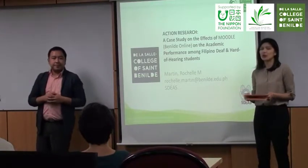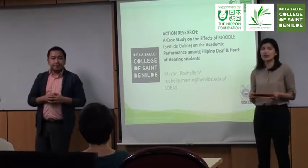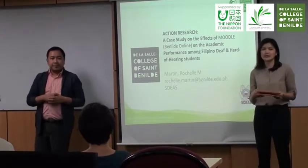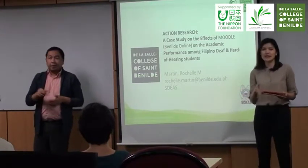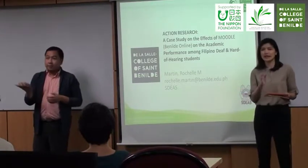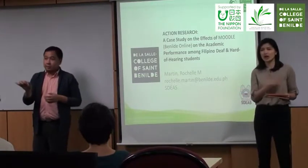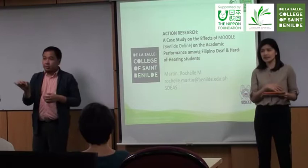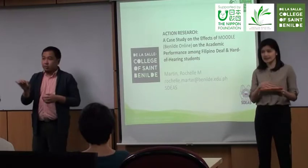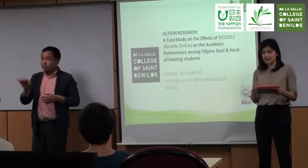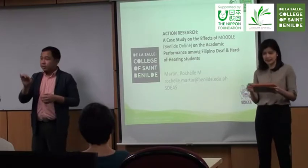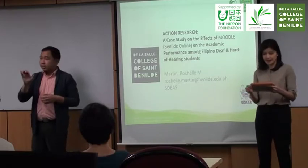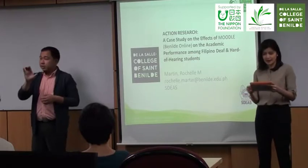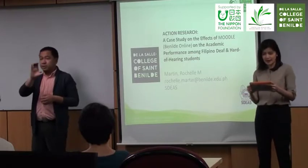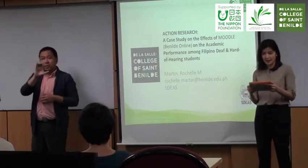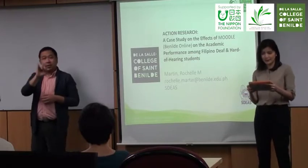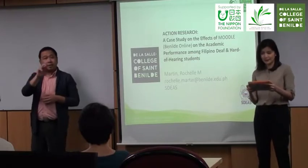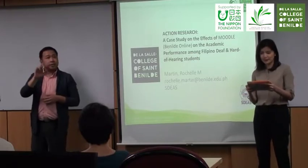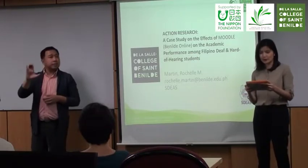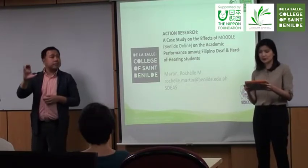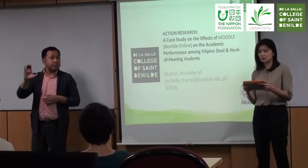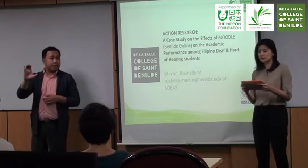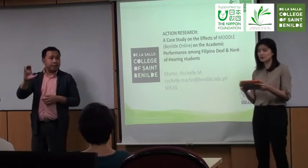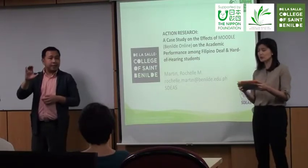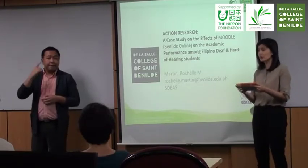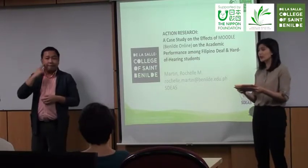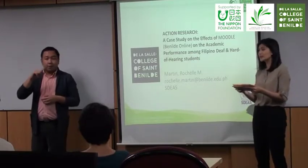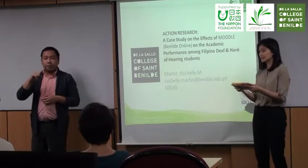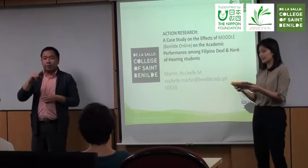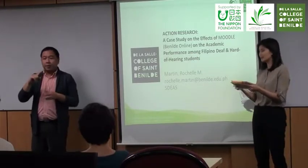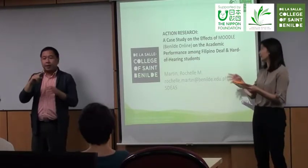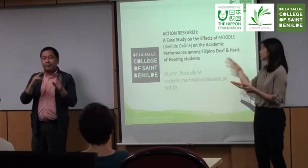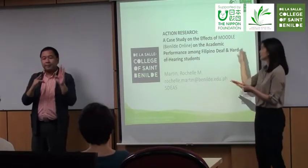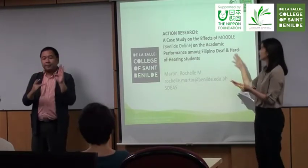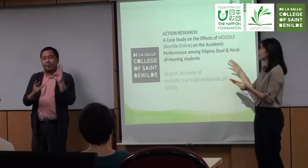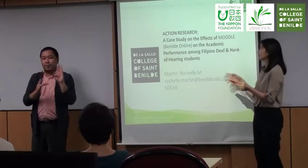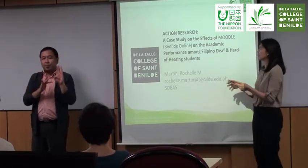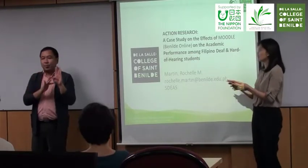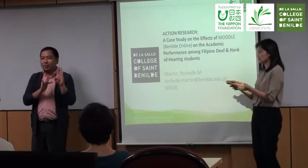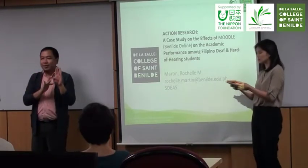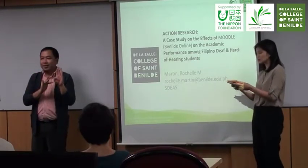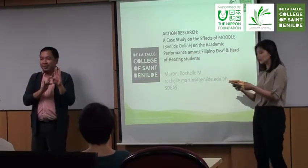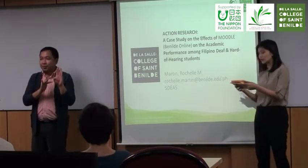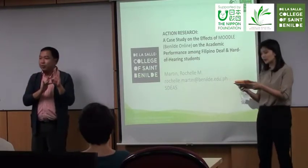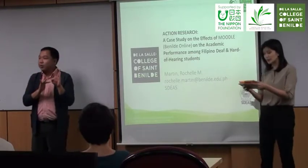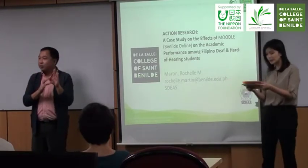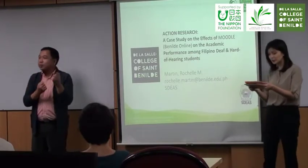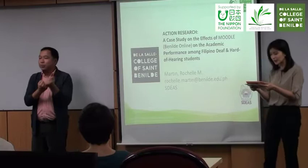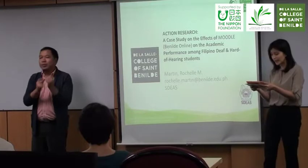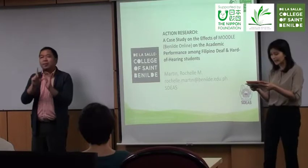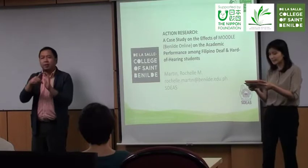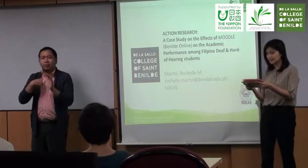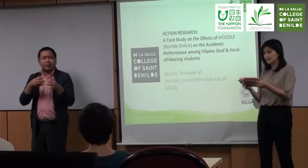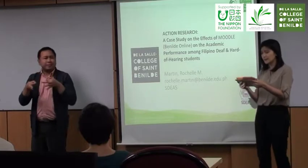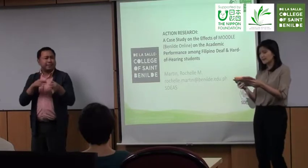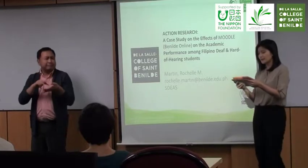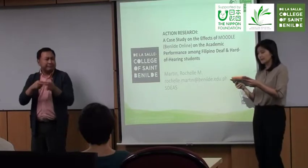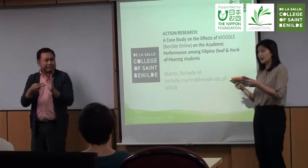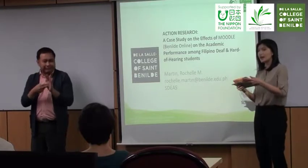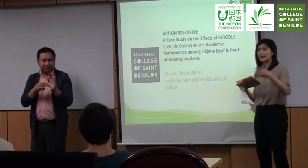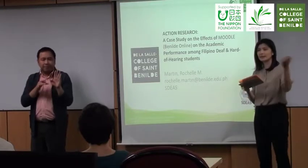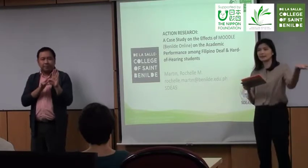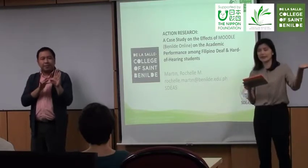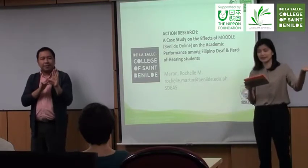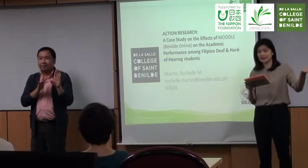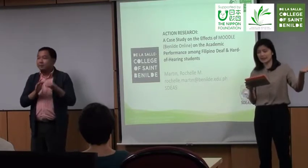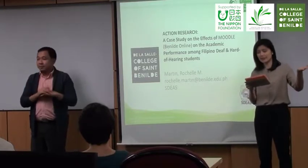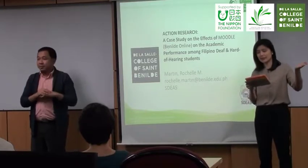And of course, CIRC for the MOODLE support. I'll be explaining later about MOODLE or Organism Online.